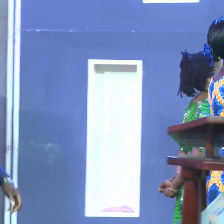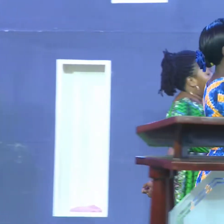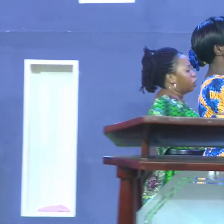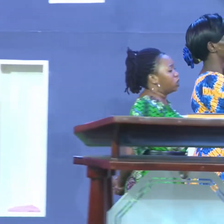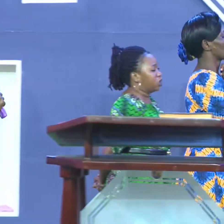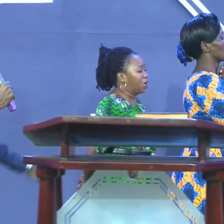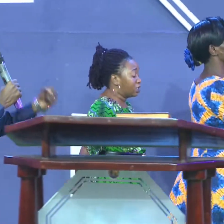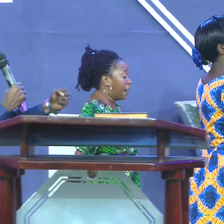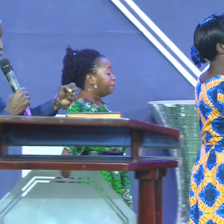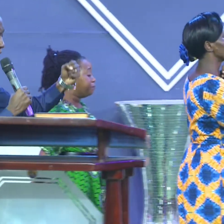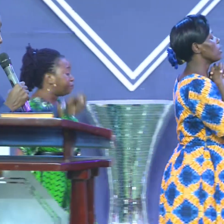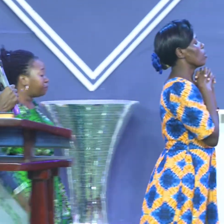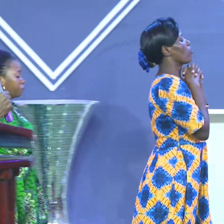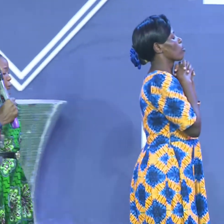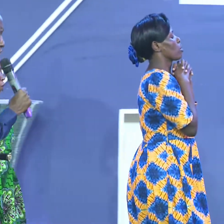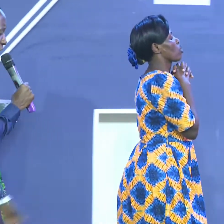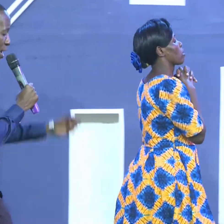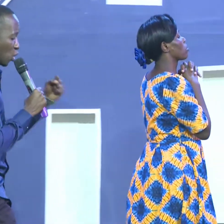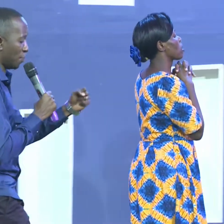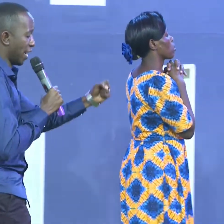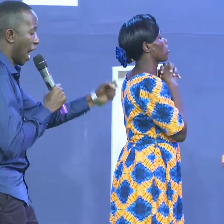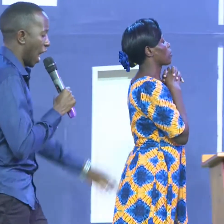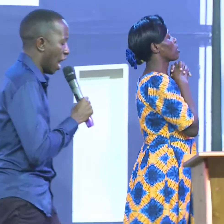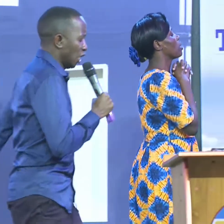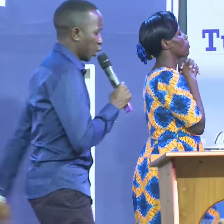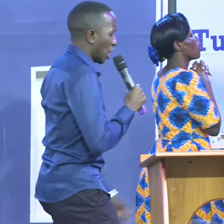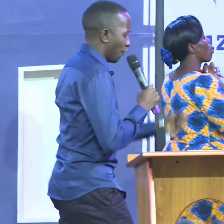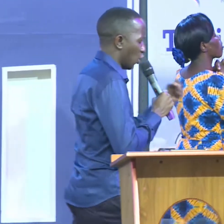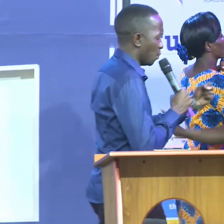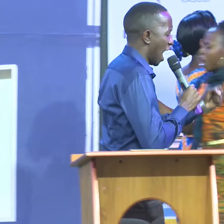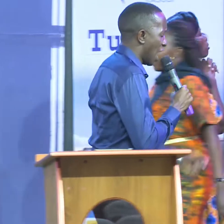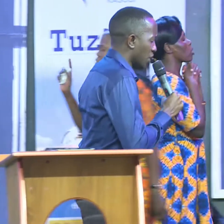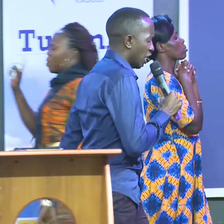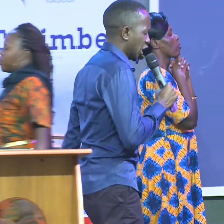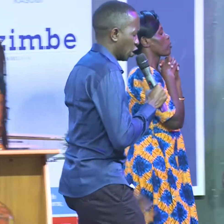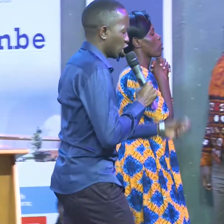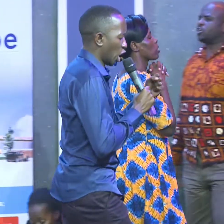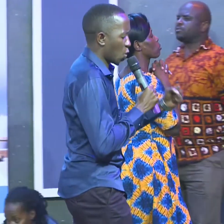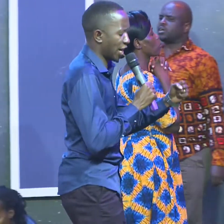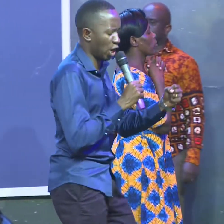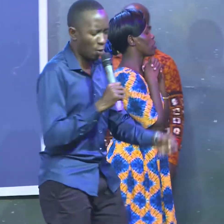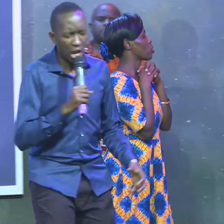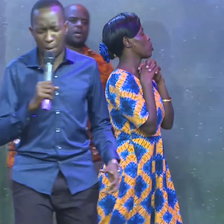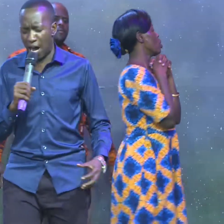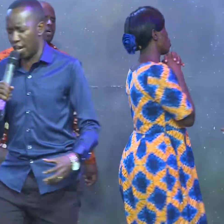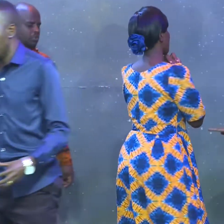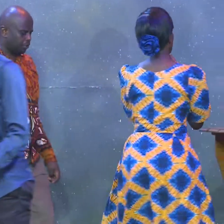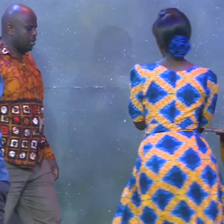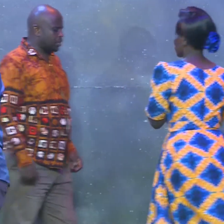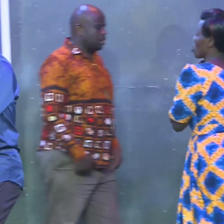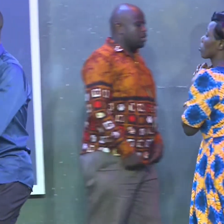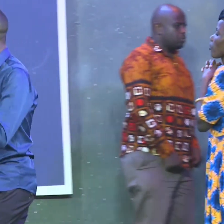mukama tufuluma amakomera amakomera tugafuluma ekiro ky'olwaleero